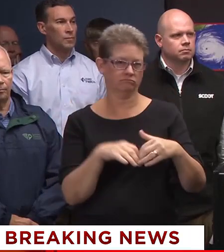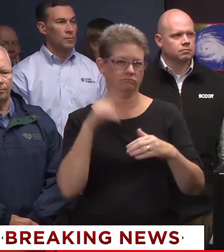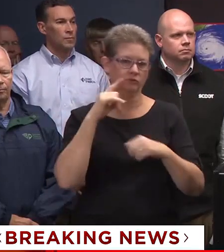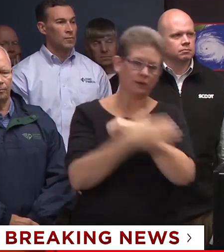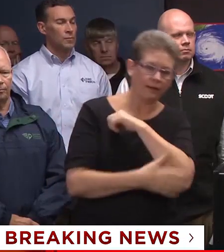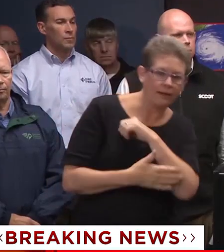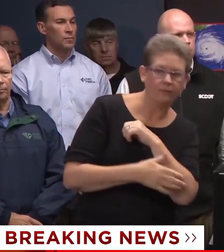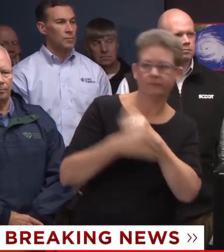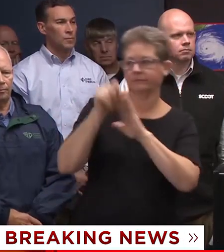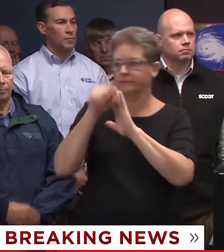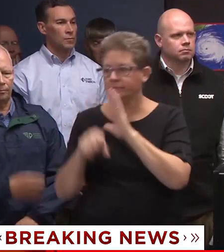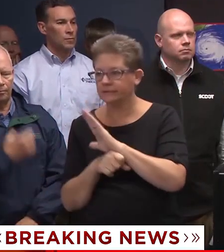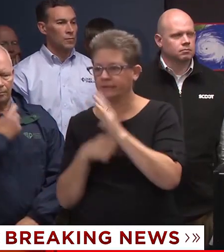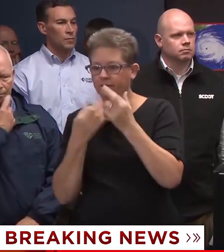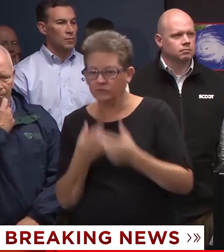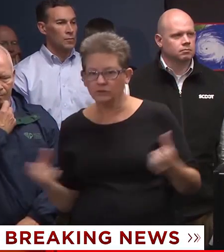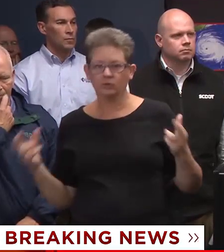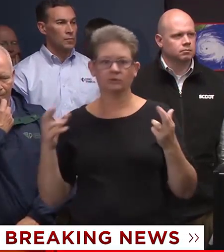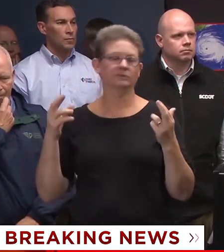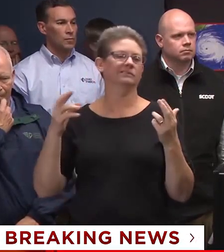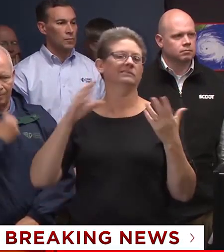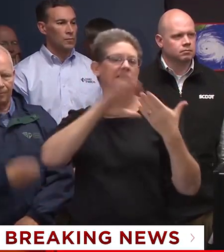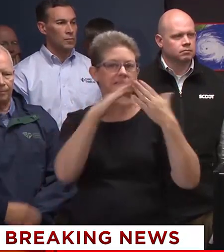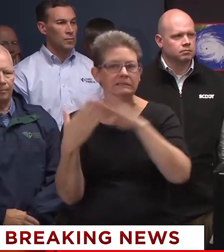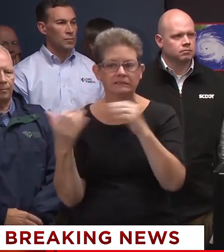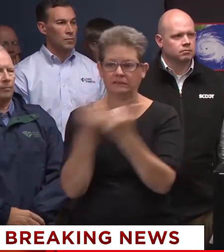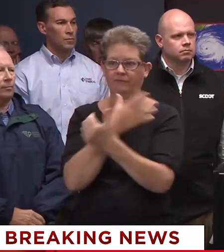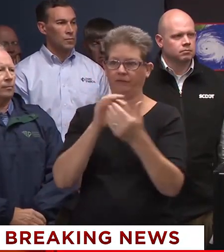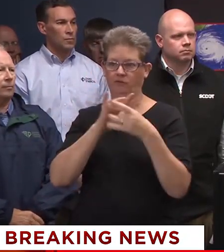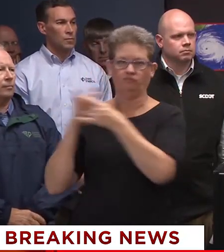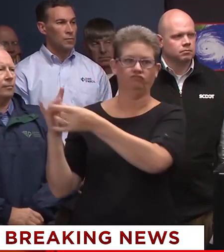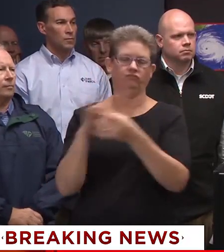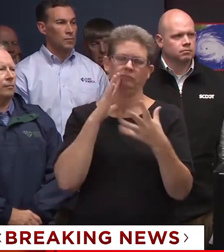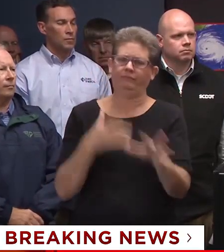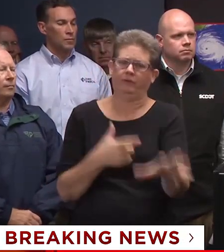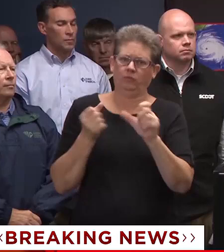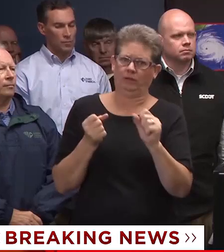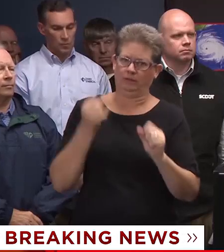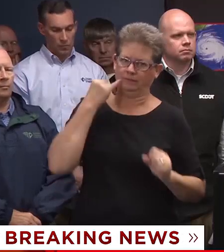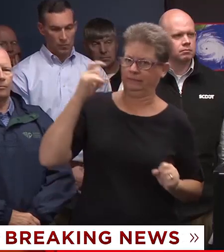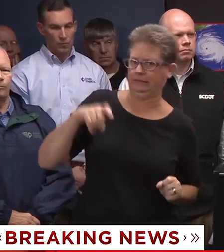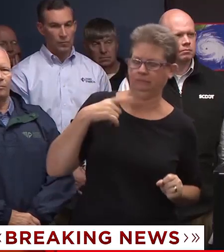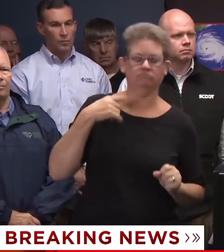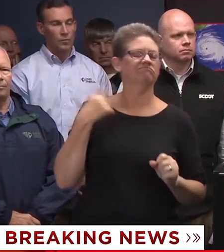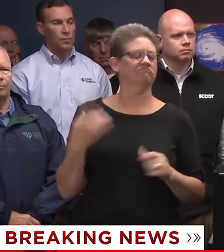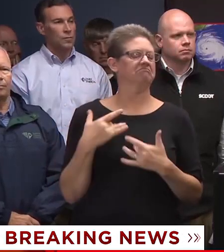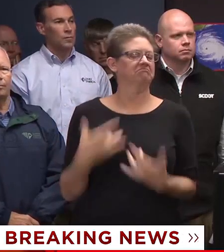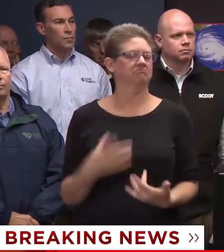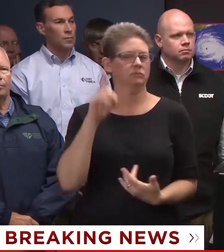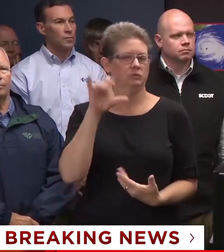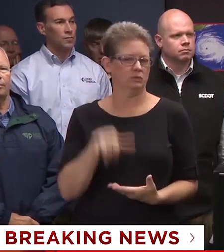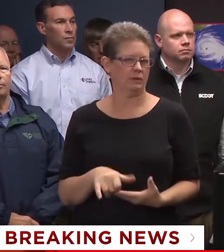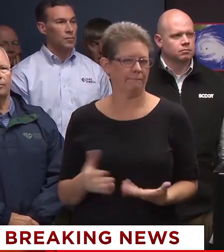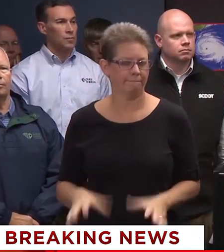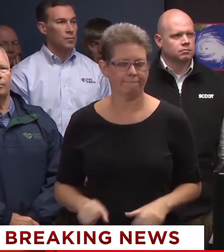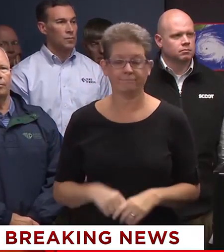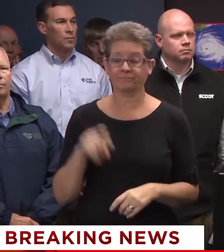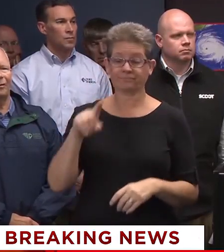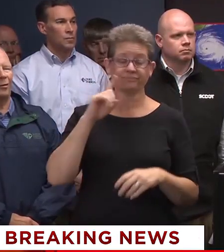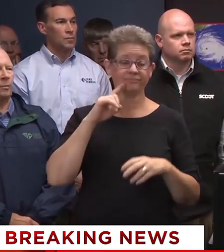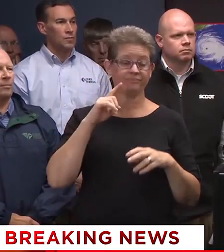state assets and municipal to work together very quickly, as we always do. These storms come